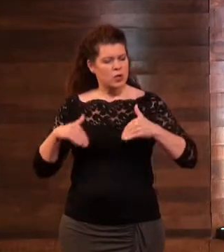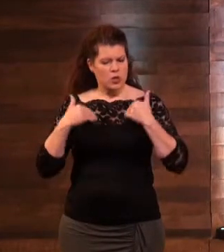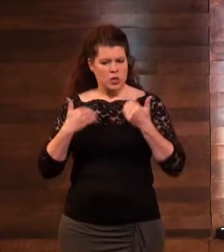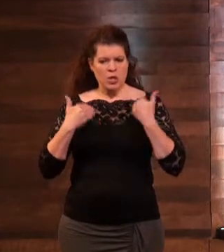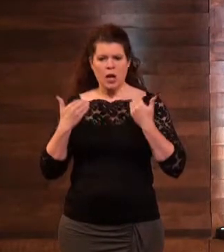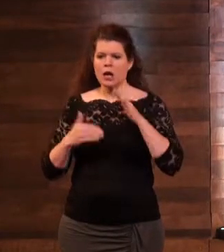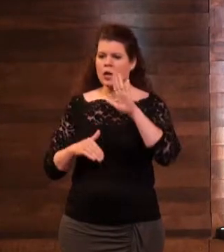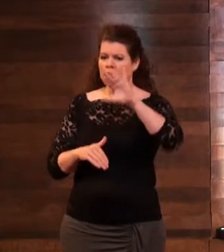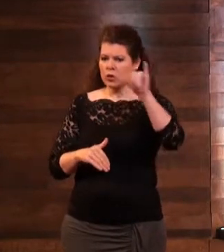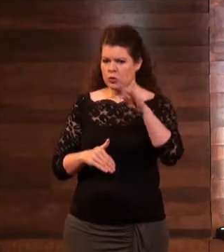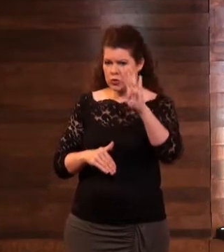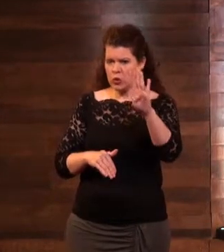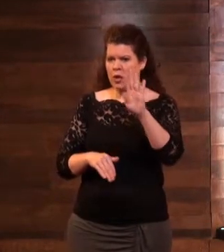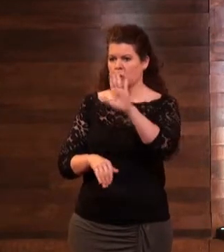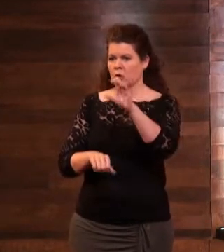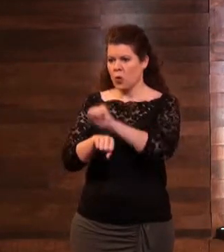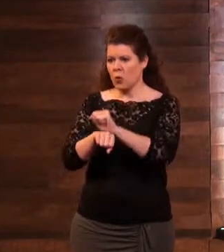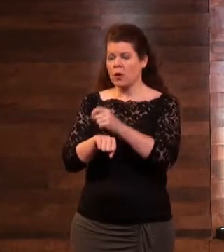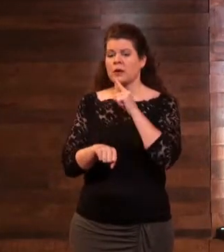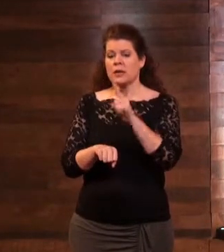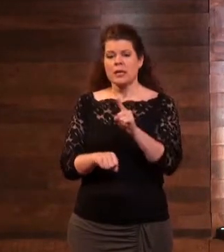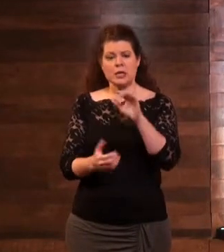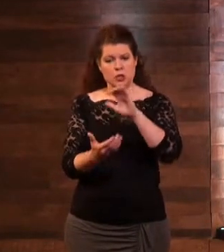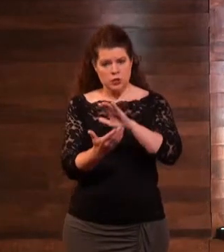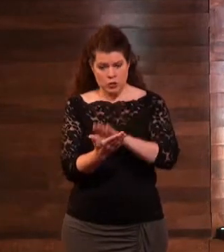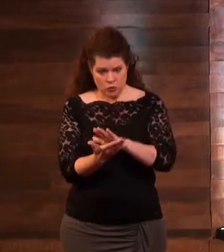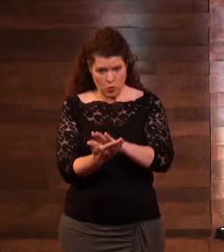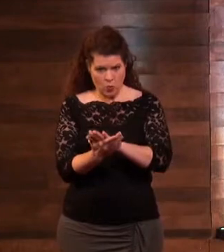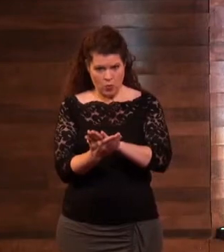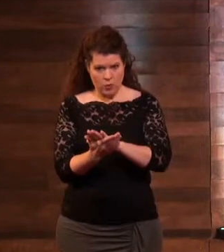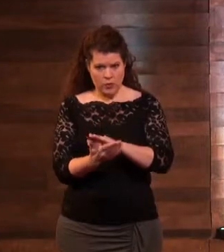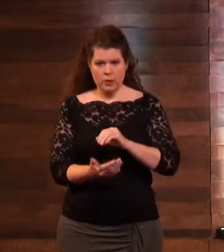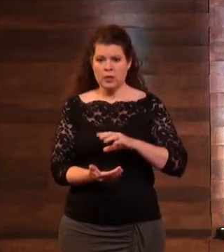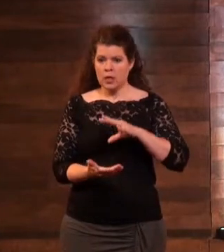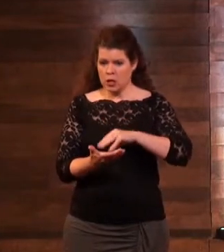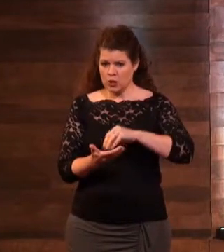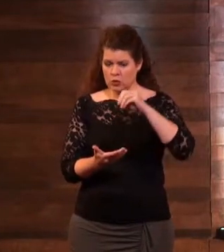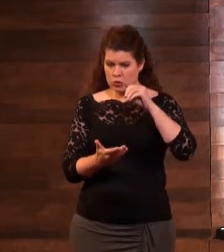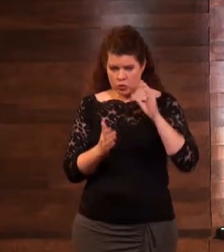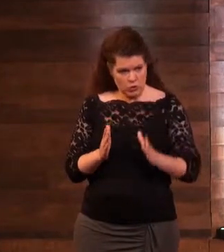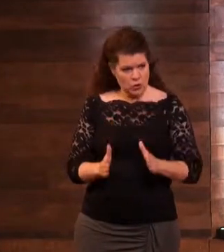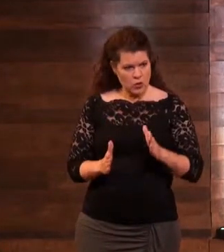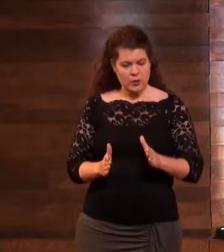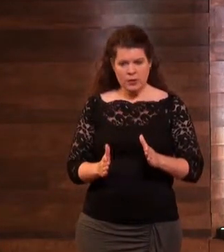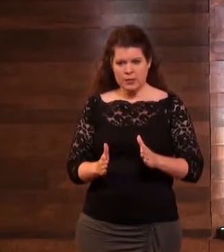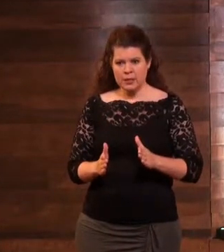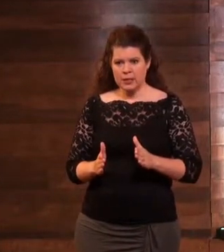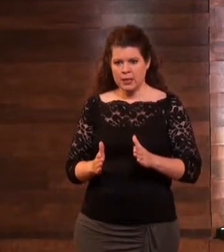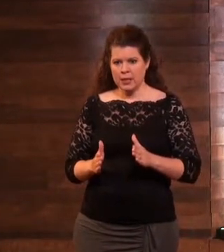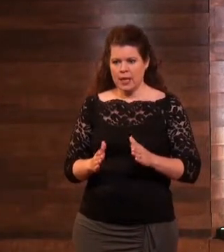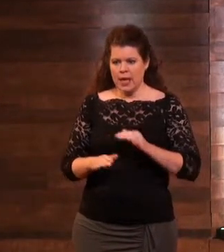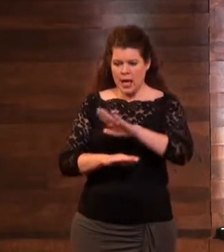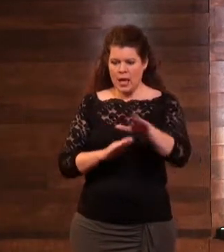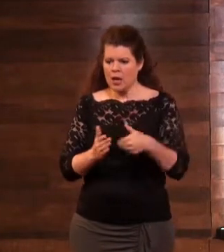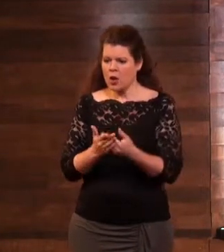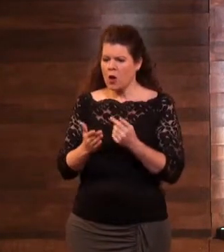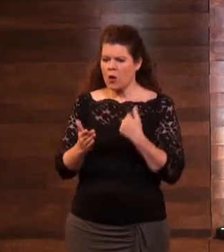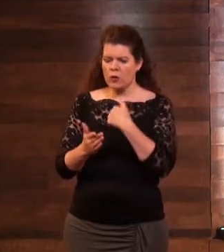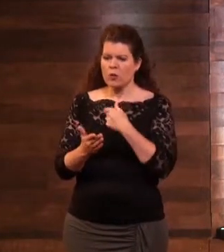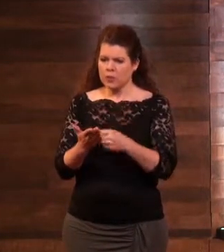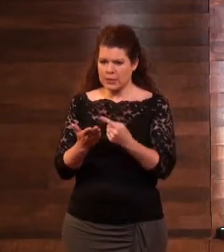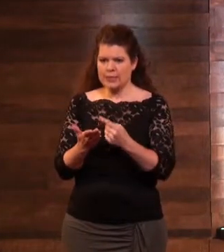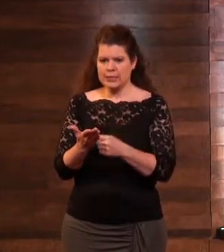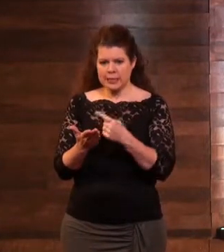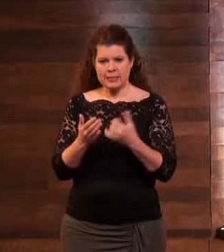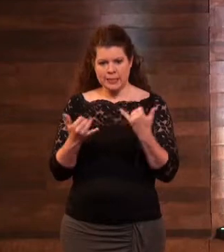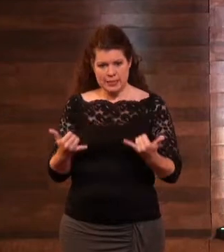occupation is student. And everything we talk about today regarding our work applies directly to you in the context of school.